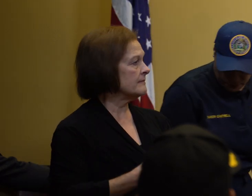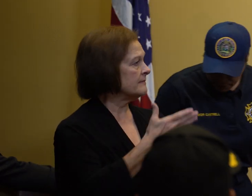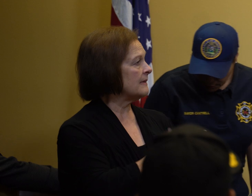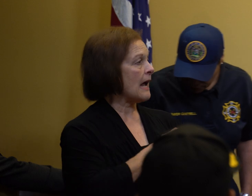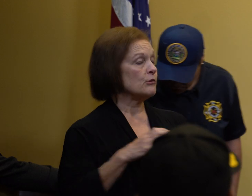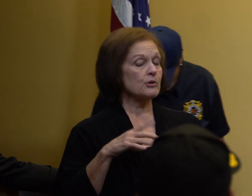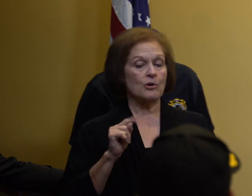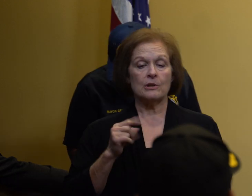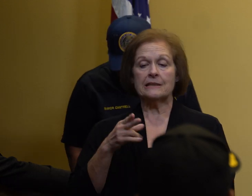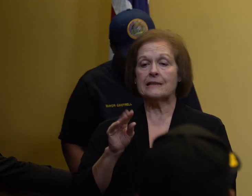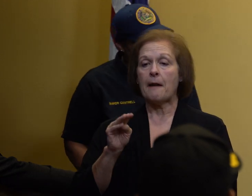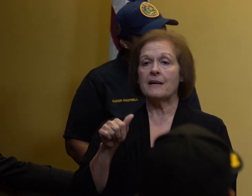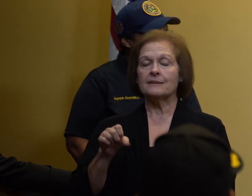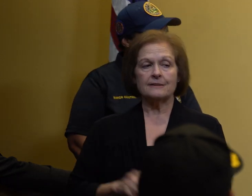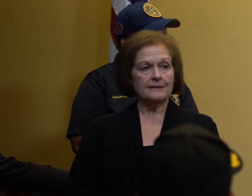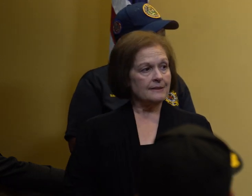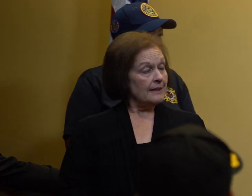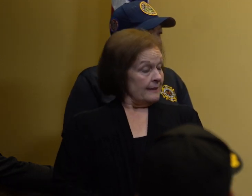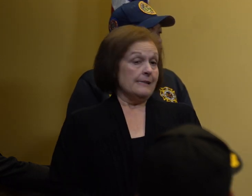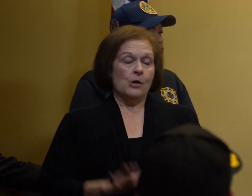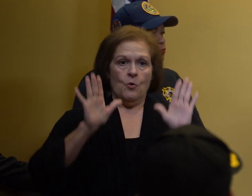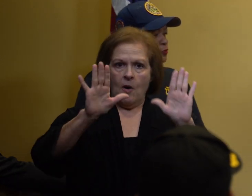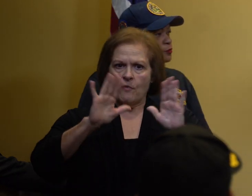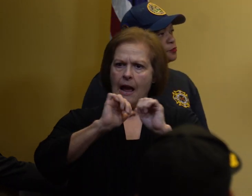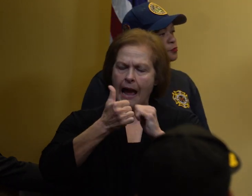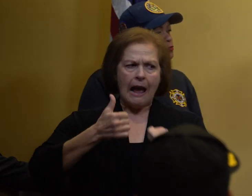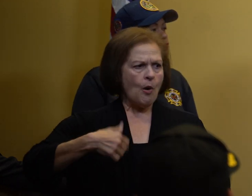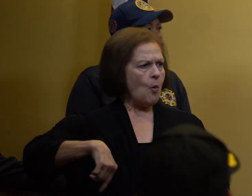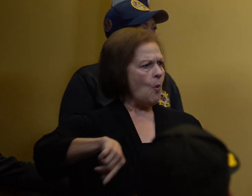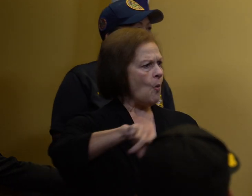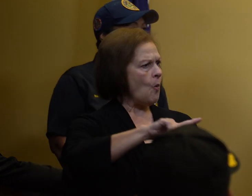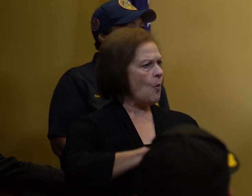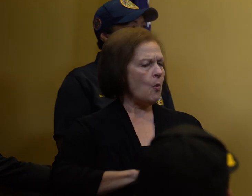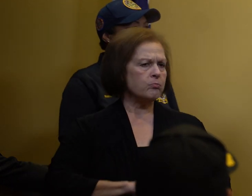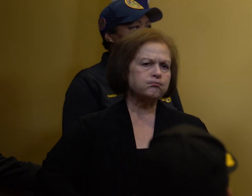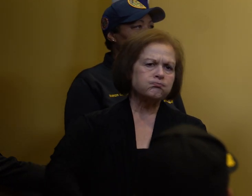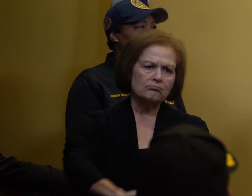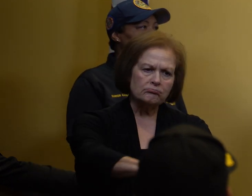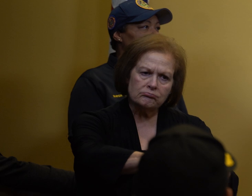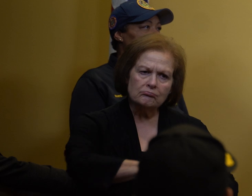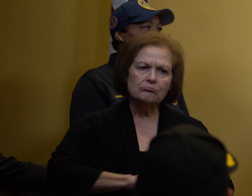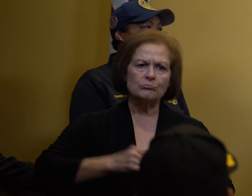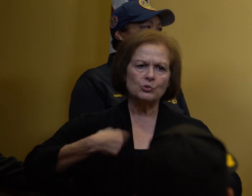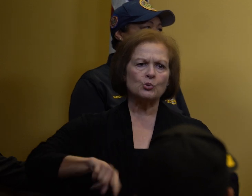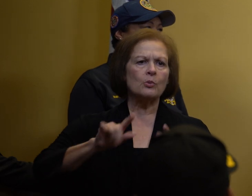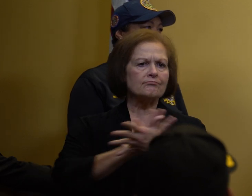Thomas. It's amazing how the city comes together in times of peril,